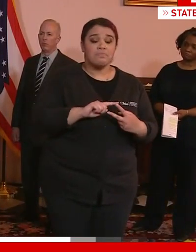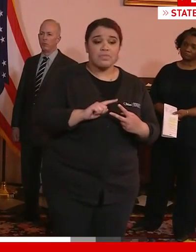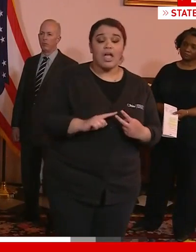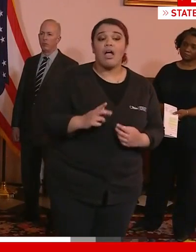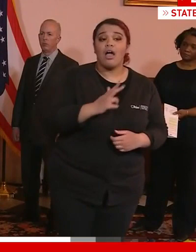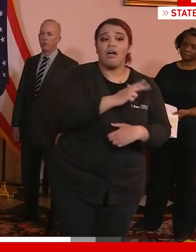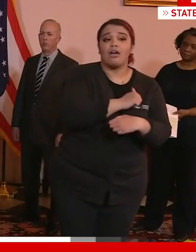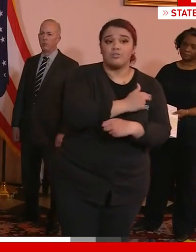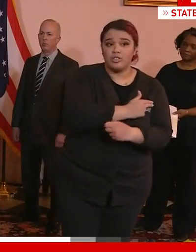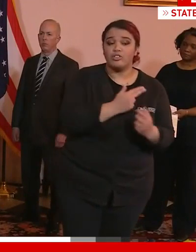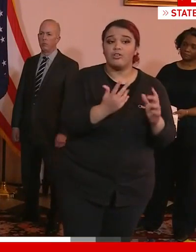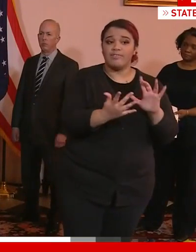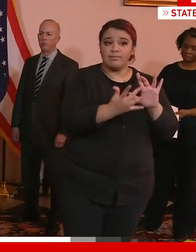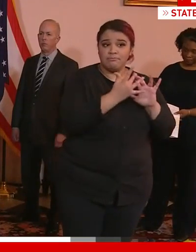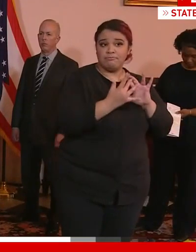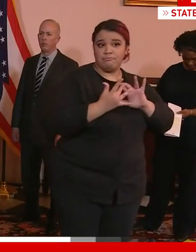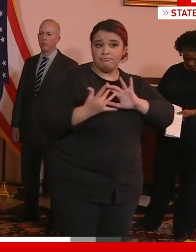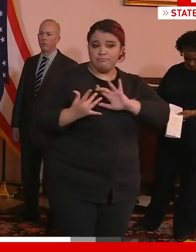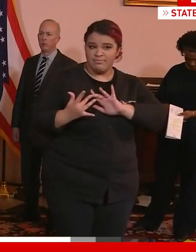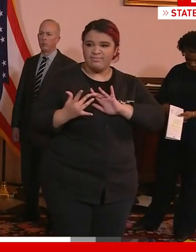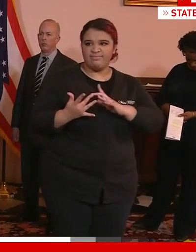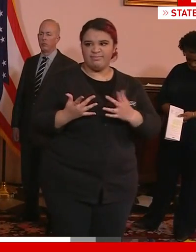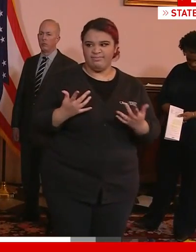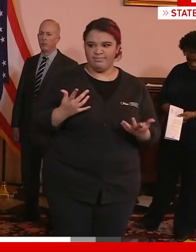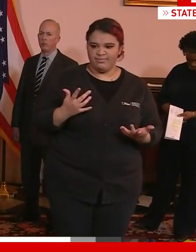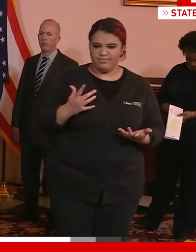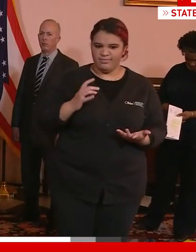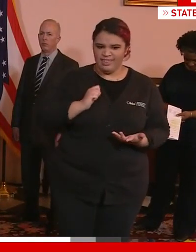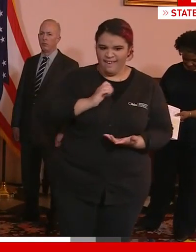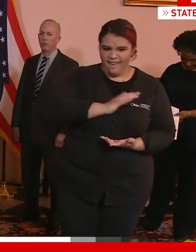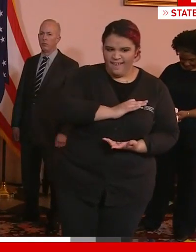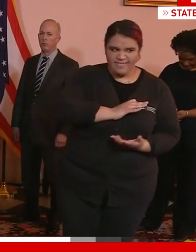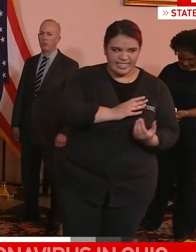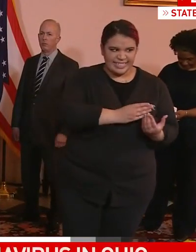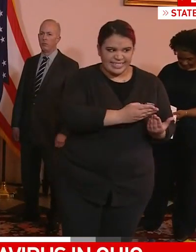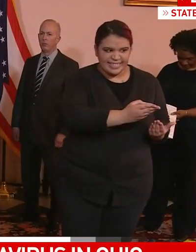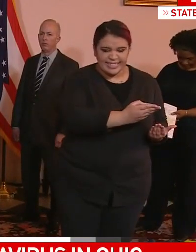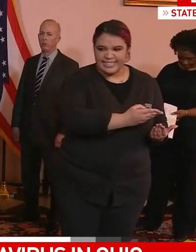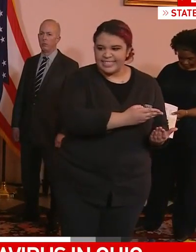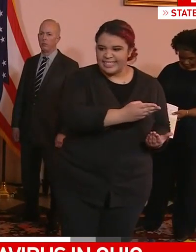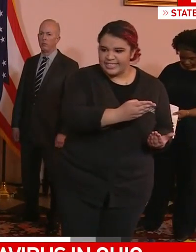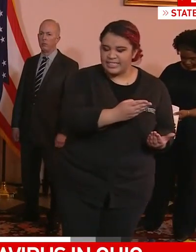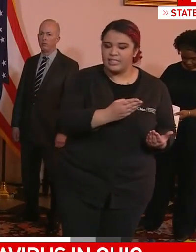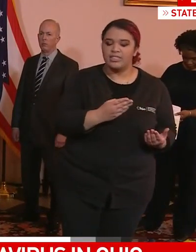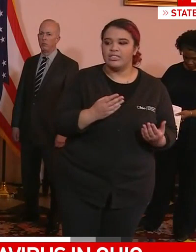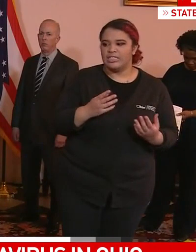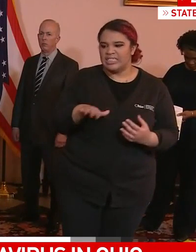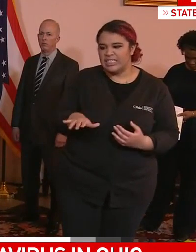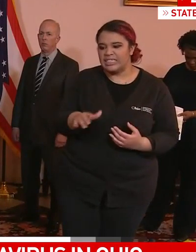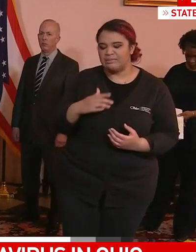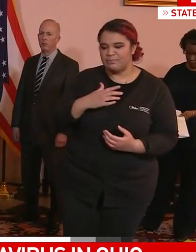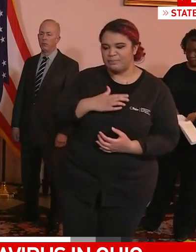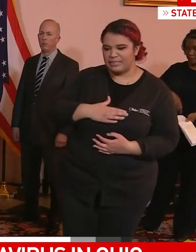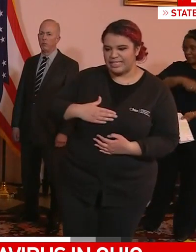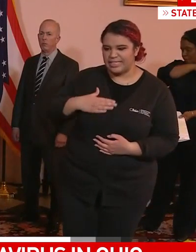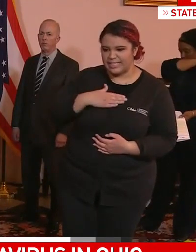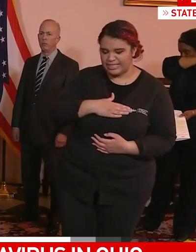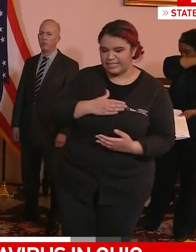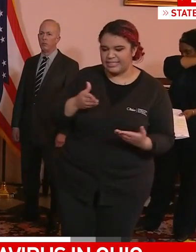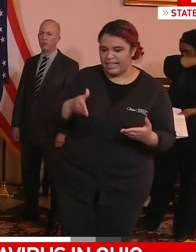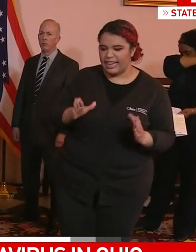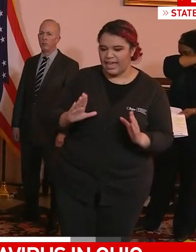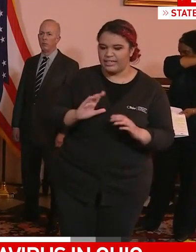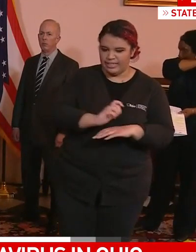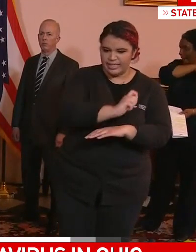contacted us in regard to their workforce and have requested permission to be able to set up child